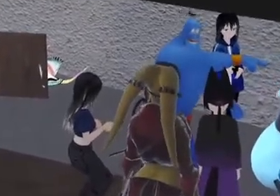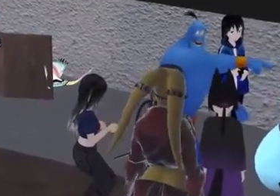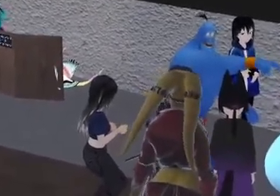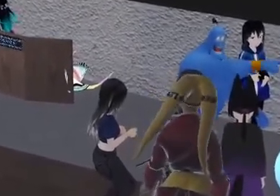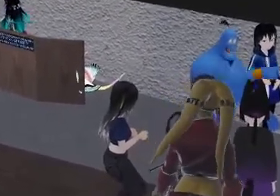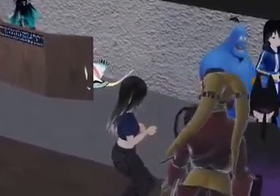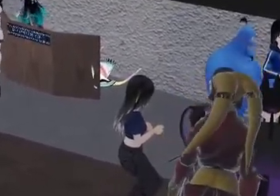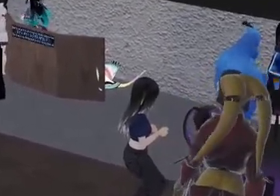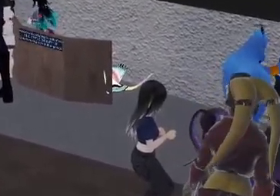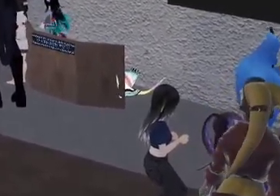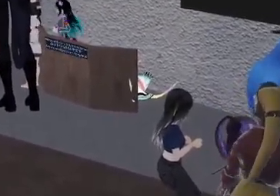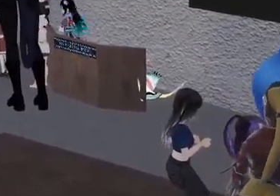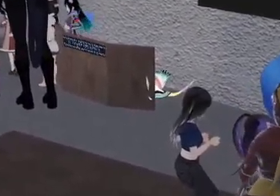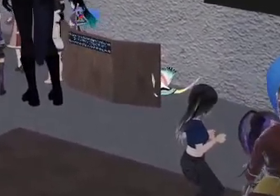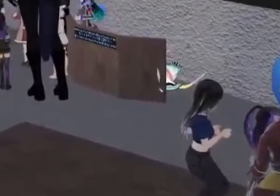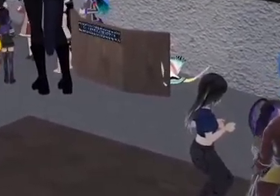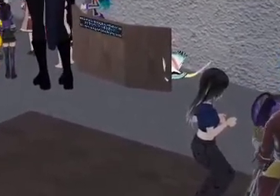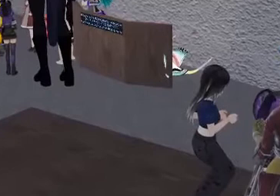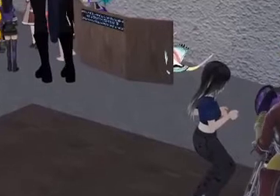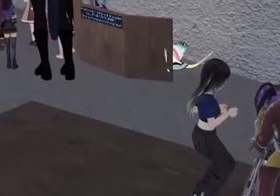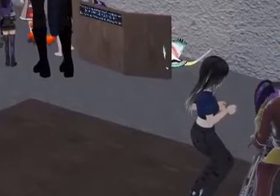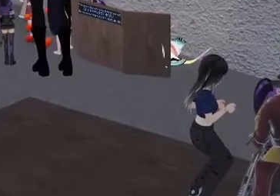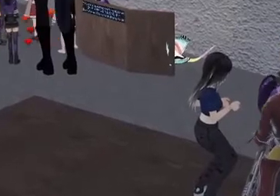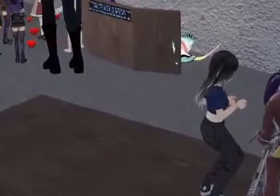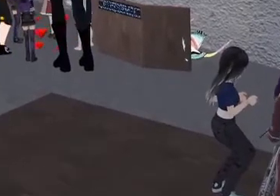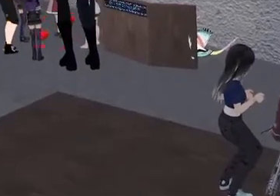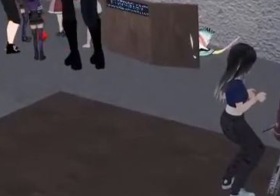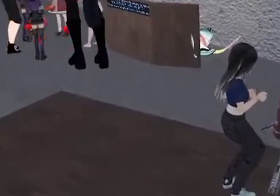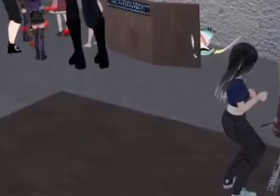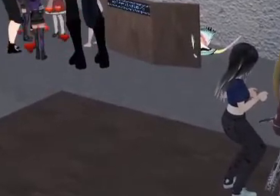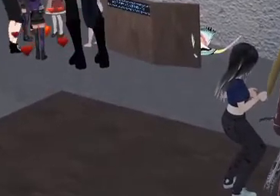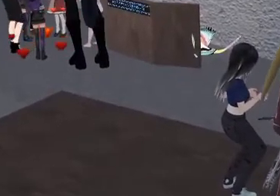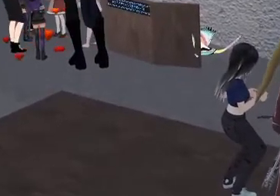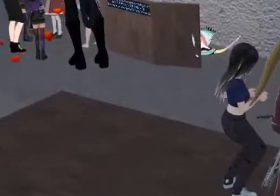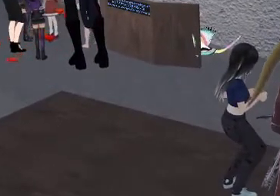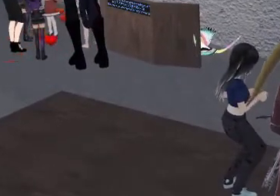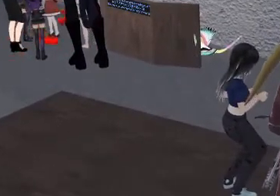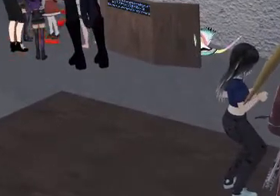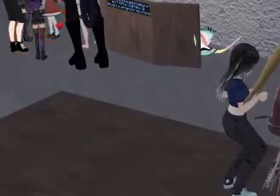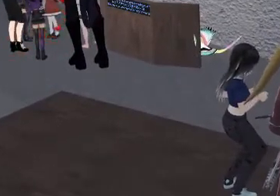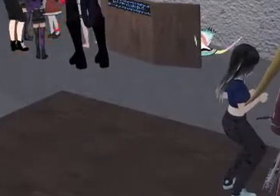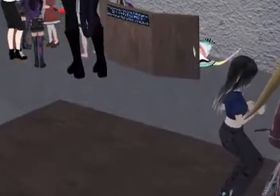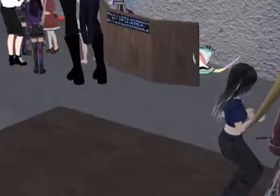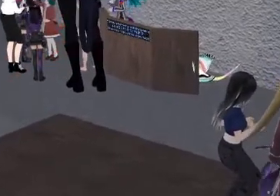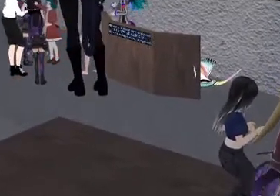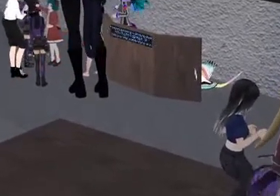then you two will figure out what you're doing. We already know how we're gonna do this. I'm just gonna log up to you. I'm gonna give you a slip. You're gonna look at the slip. You're gonna